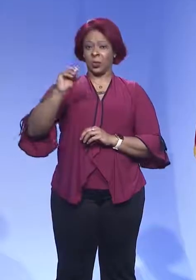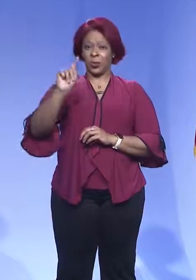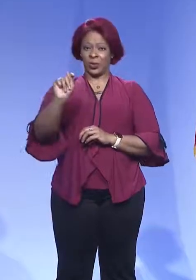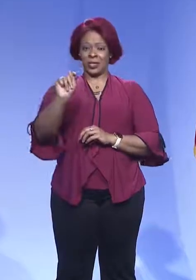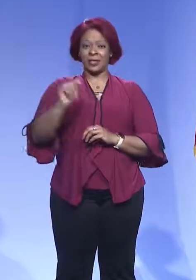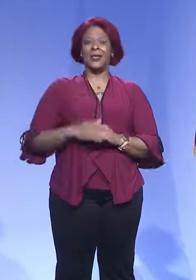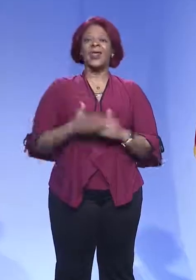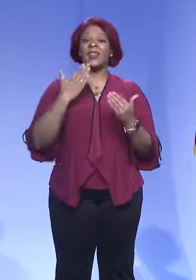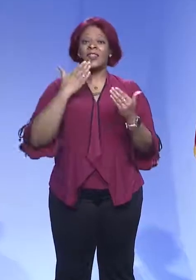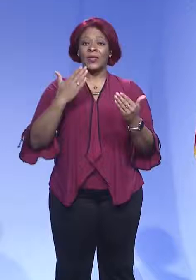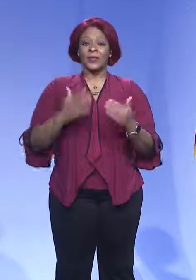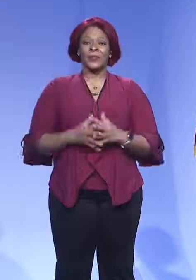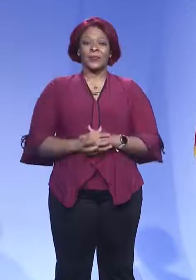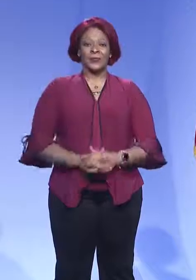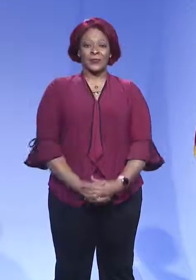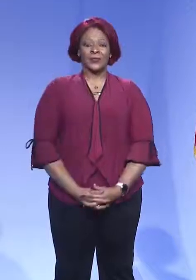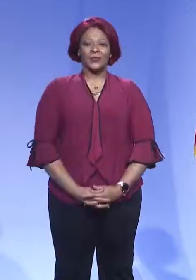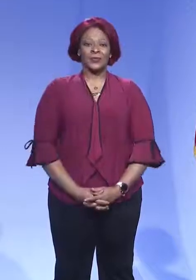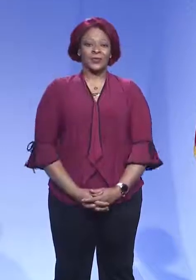901-222-SHOT. Thank you.